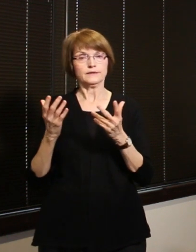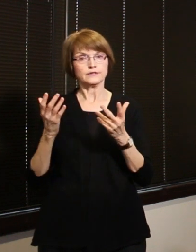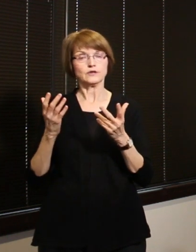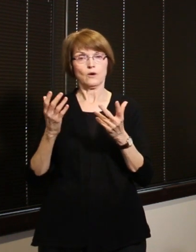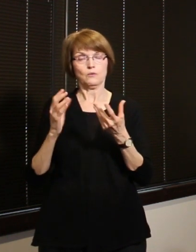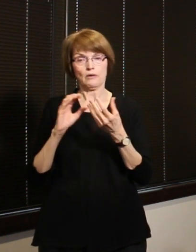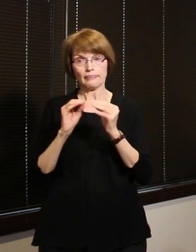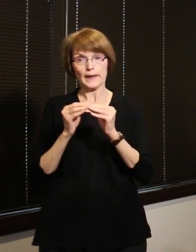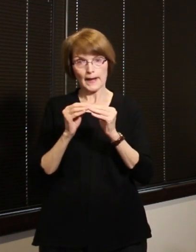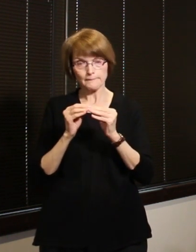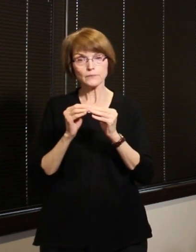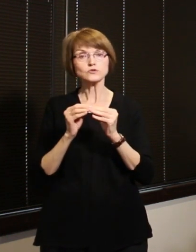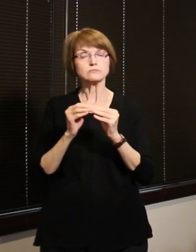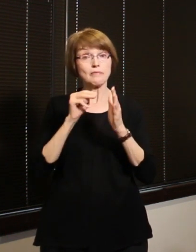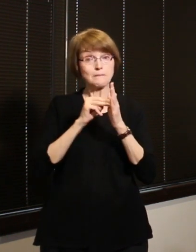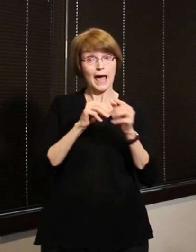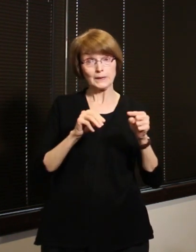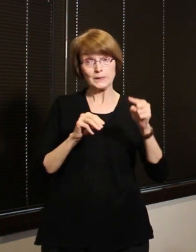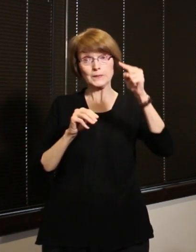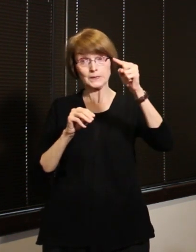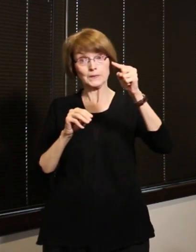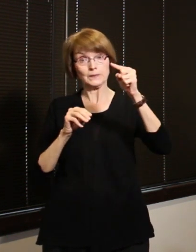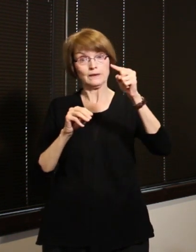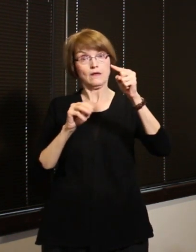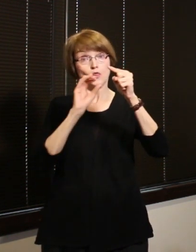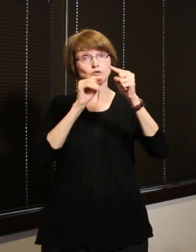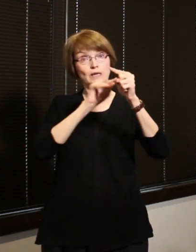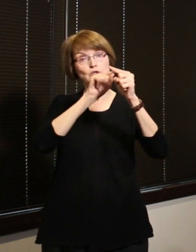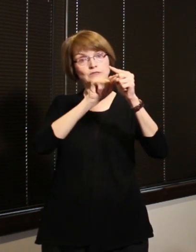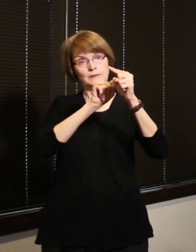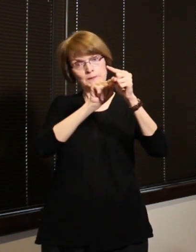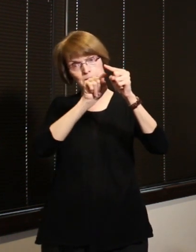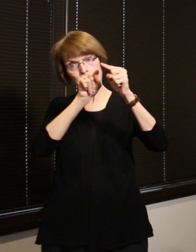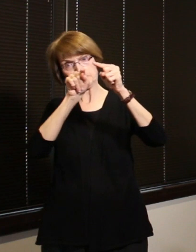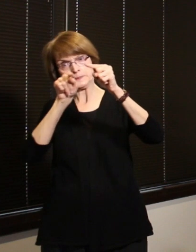those numbers decreasing as we suspected they would. And then the